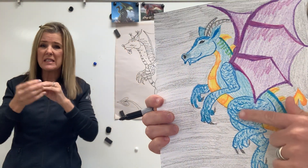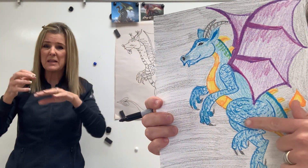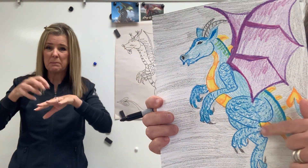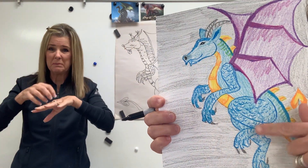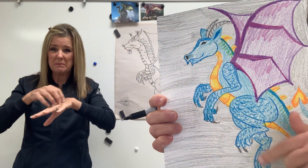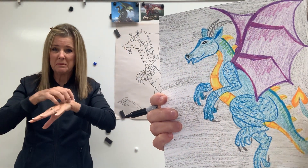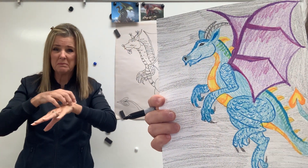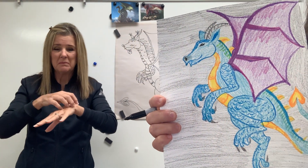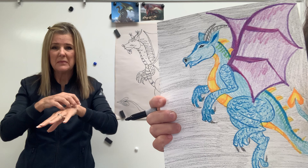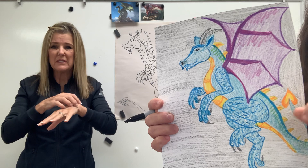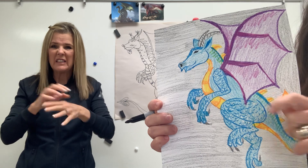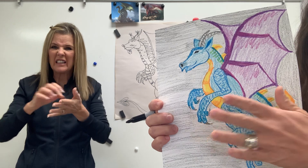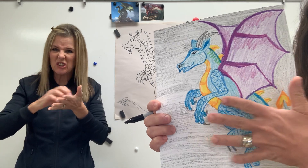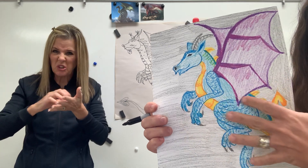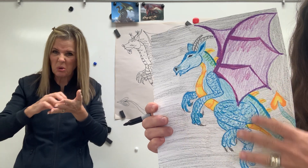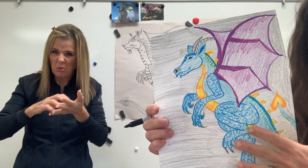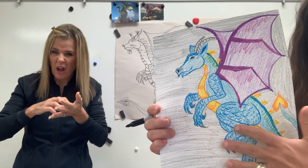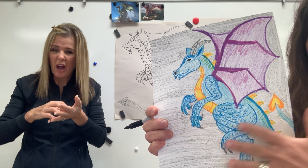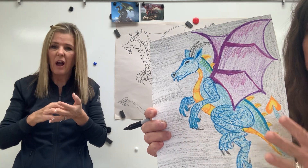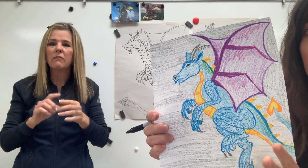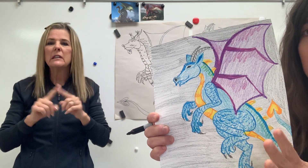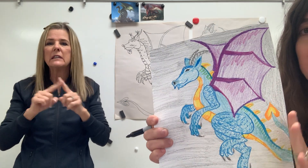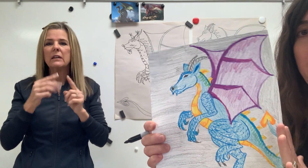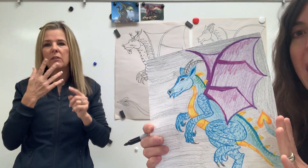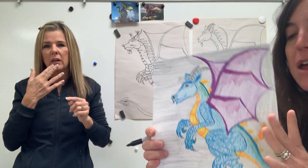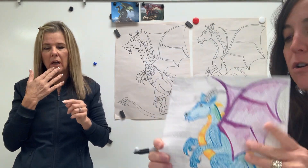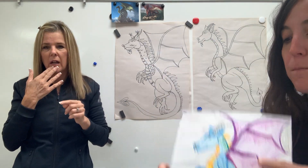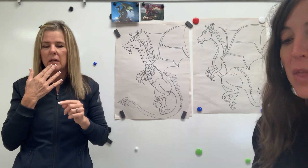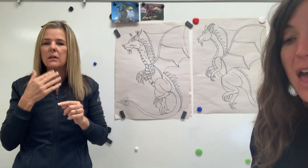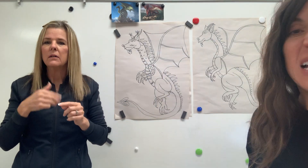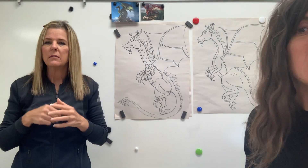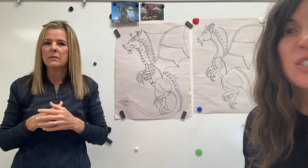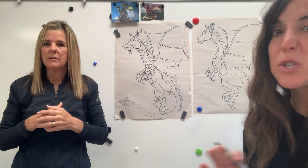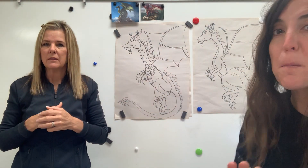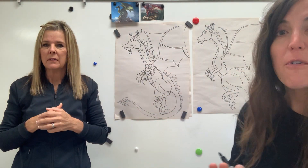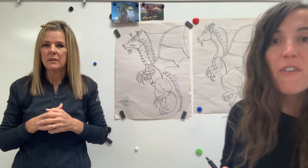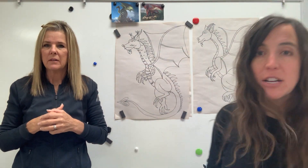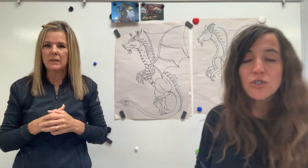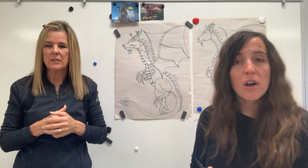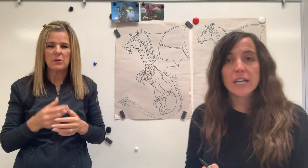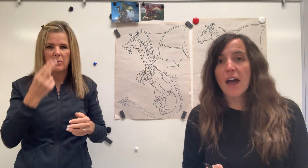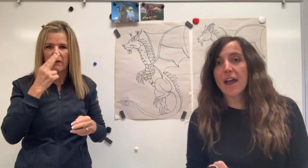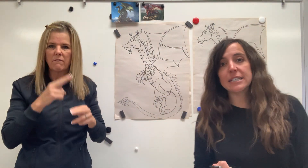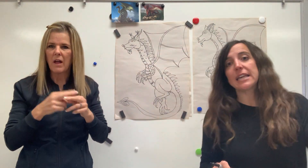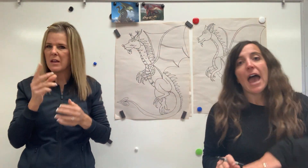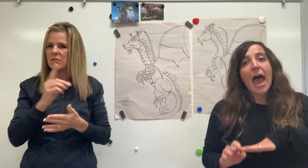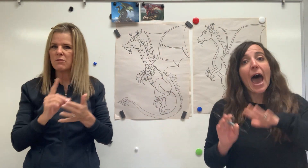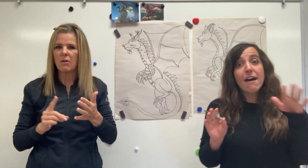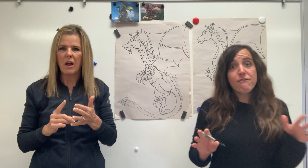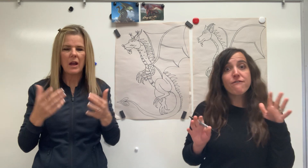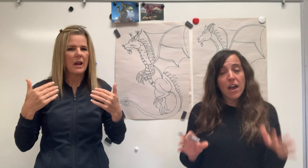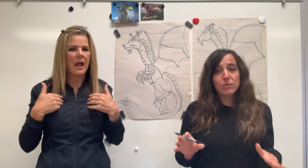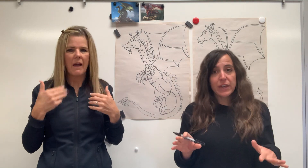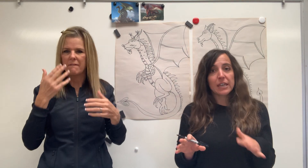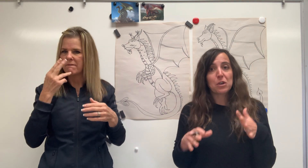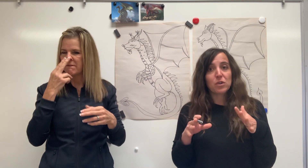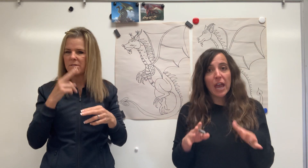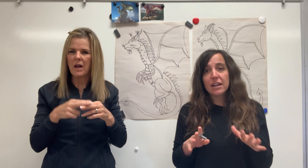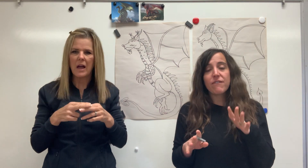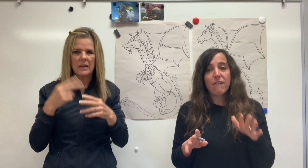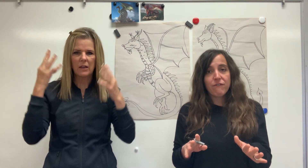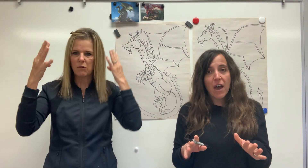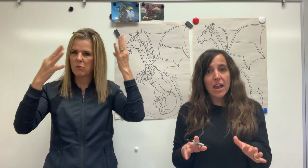texture with the scaling and make different colors with the scaling and pattern. Super fun drawing, guys. Have fun with